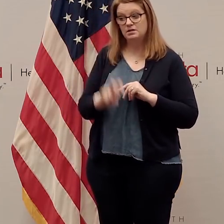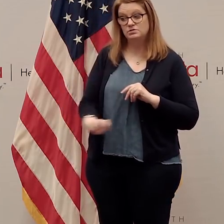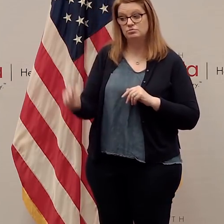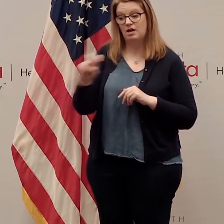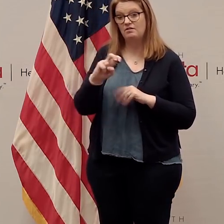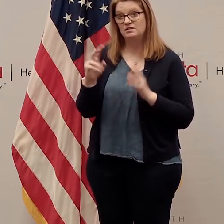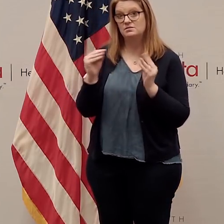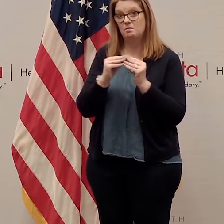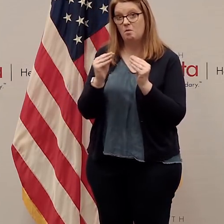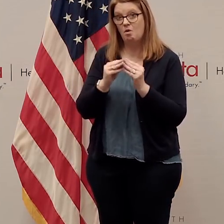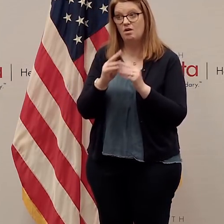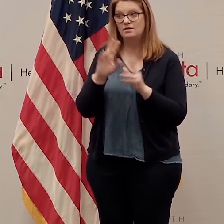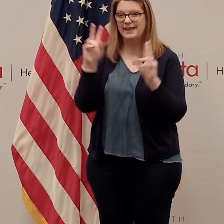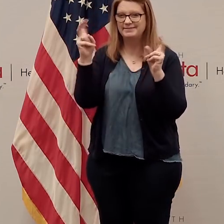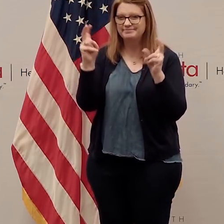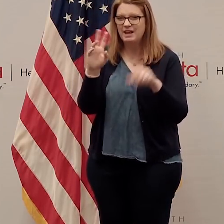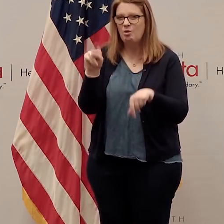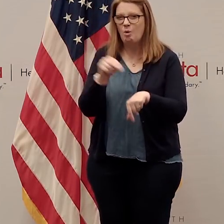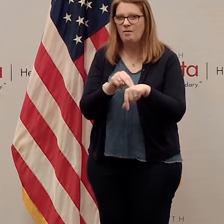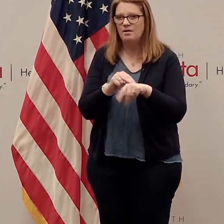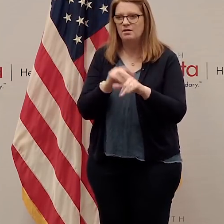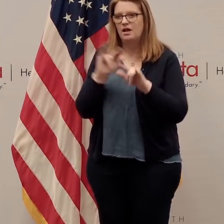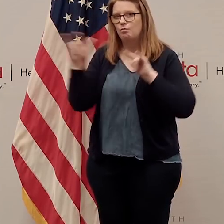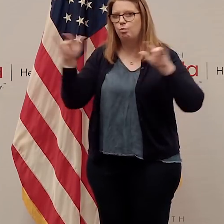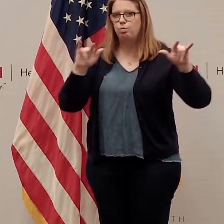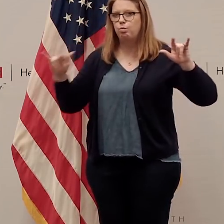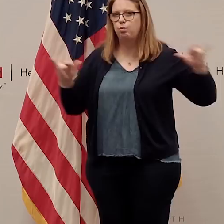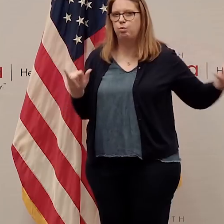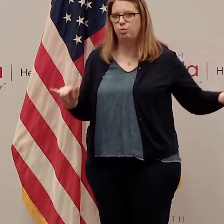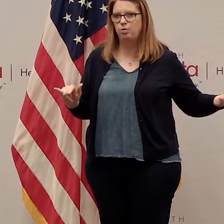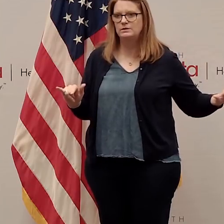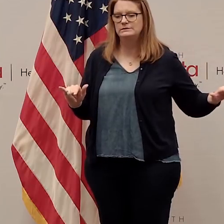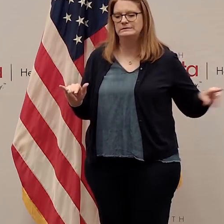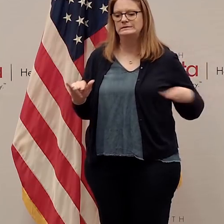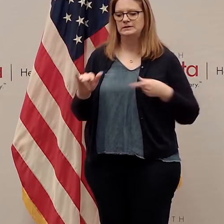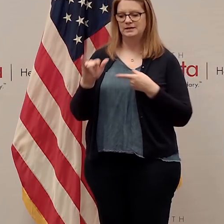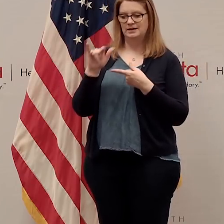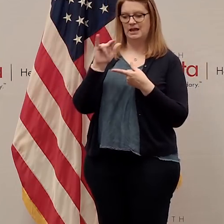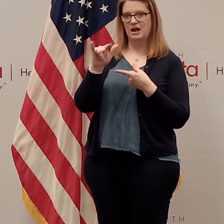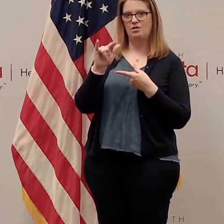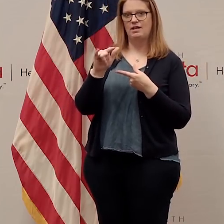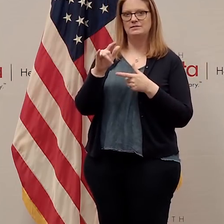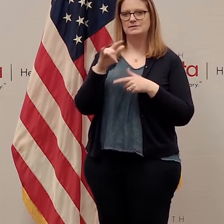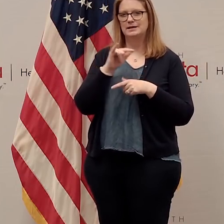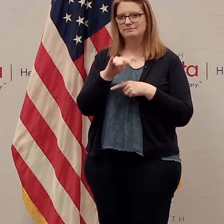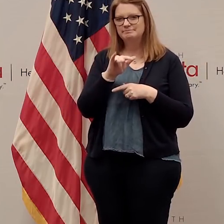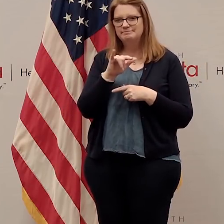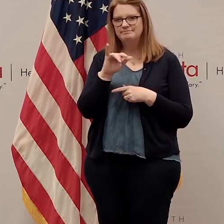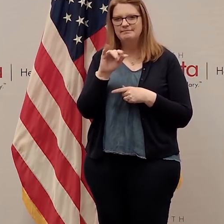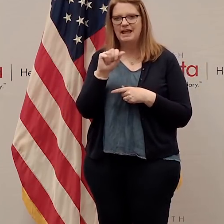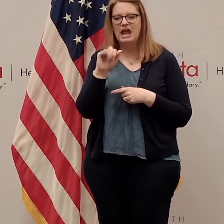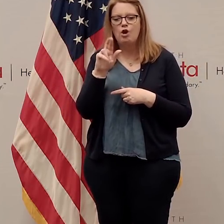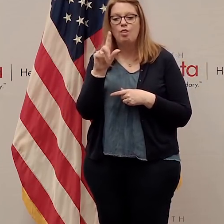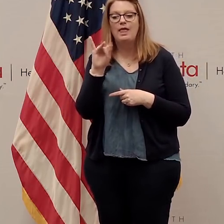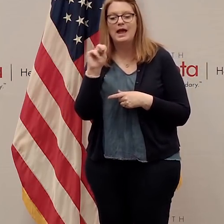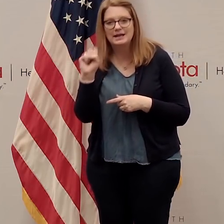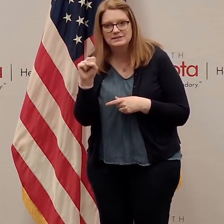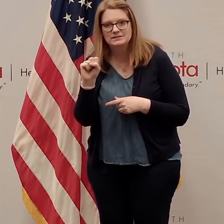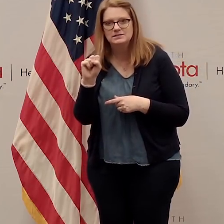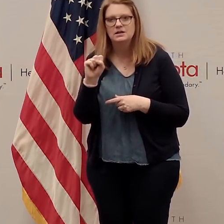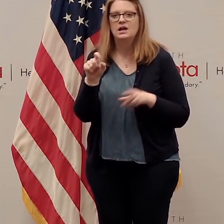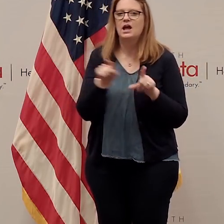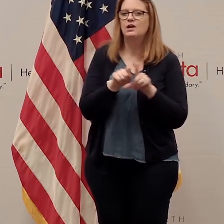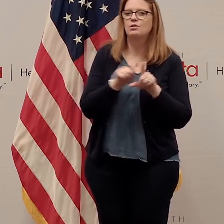becomes more normalized, I think you'll see the airlines in the airports taking a lot of precautions, particularly as you might think about